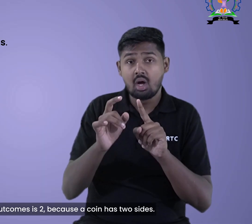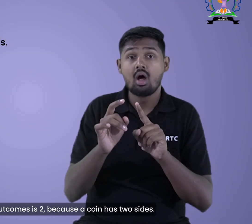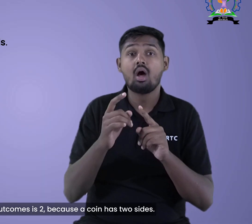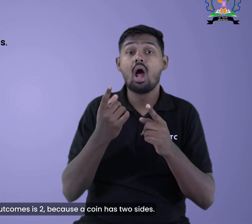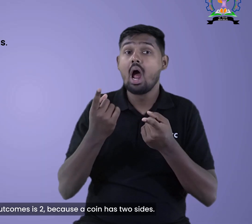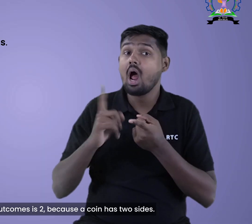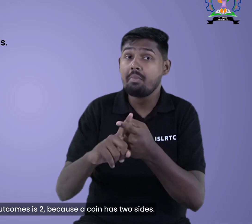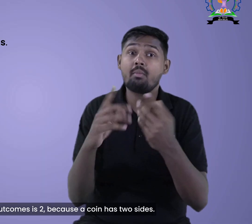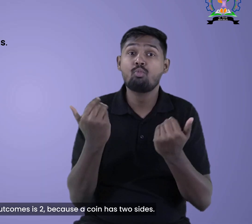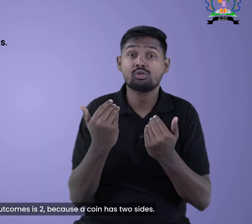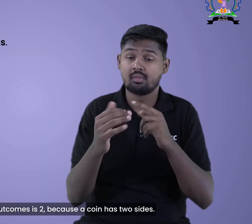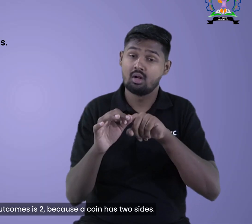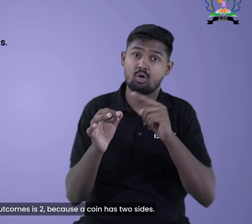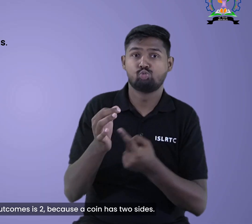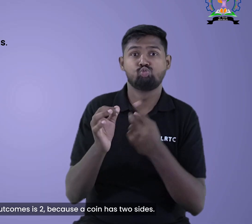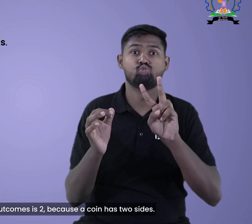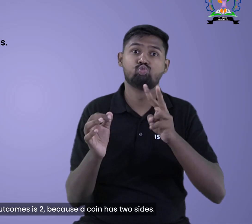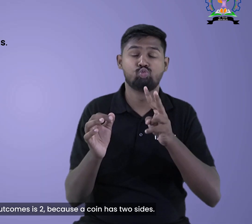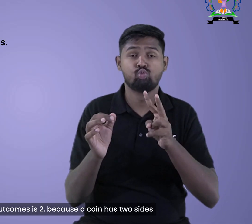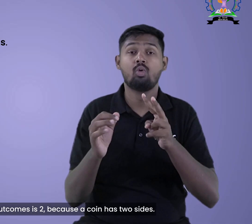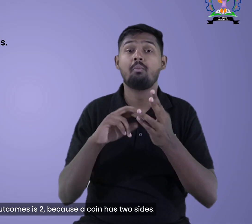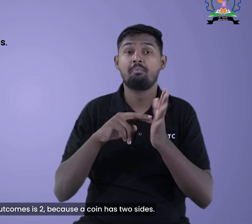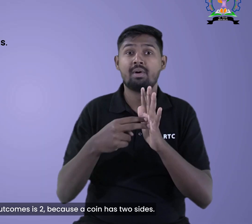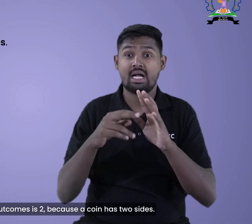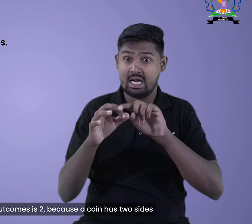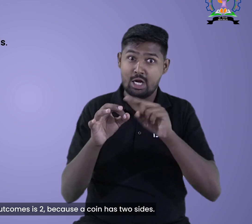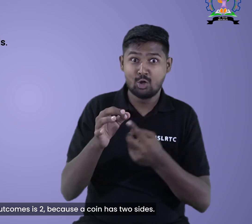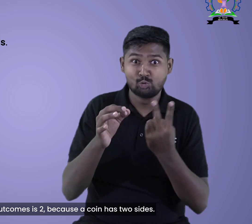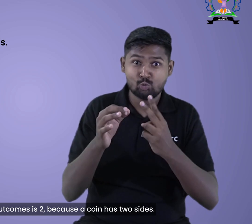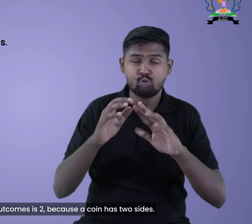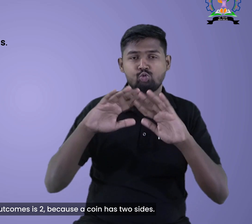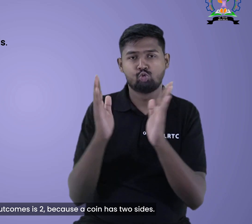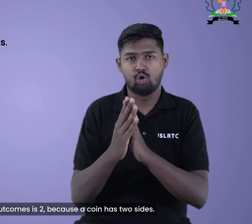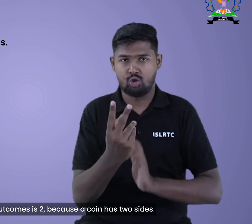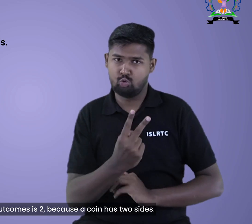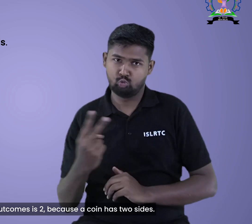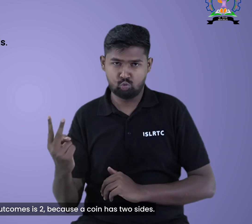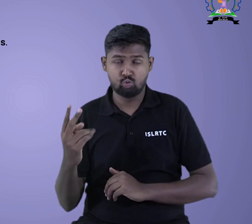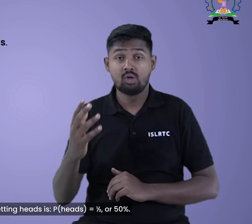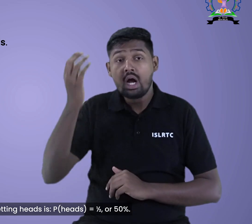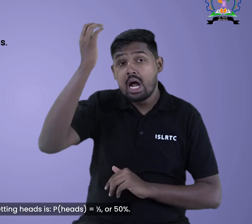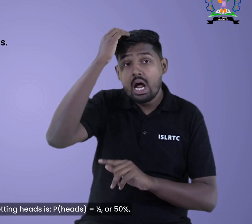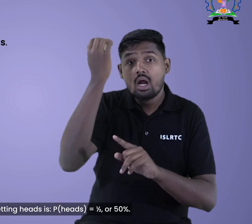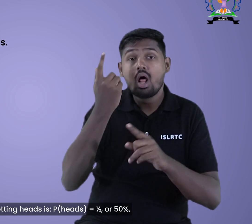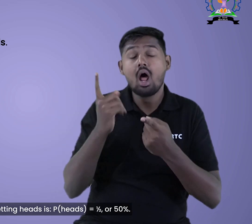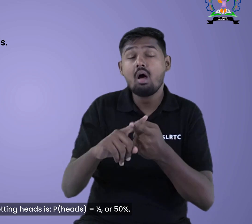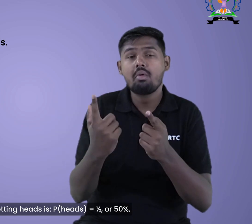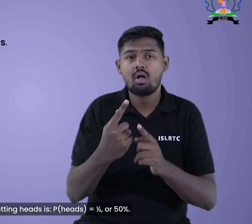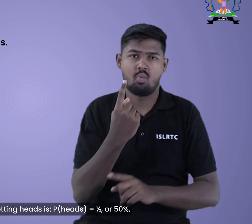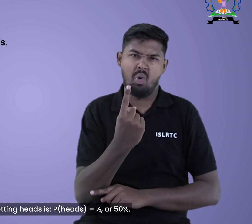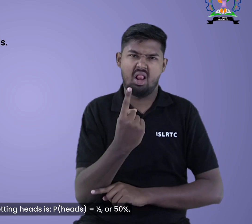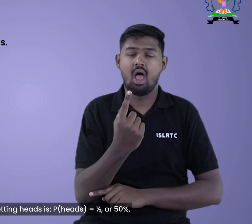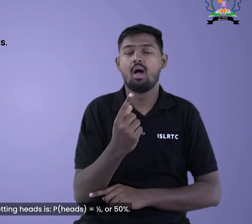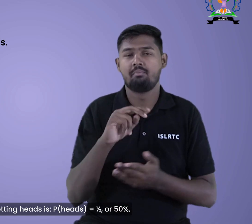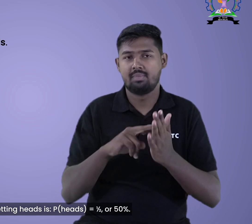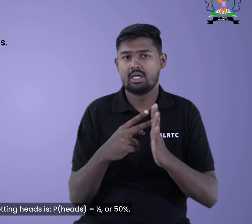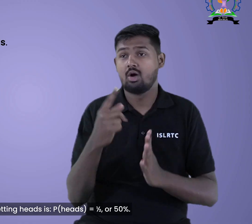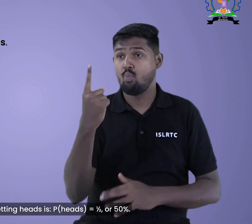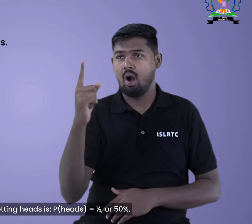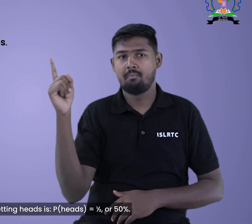Total number of possible outcomes is 2, because a coin has two sides. The probability of getting heads is equal